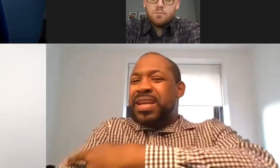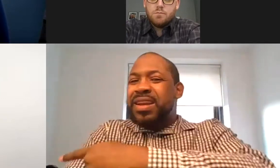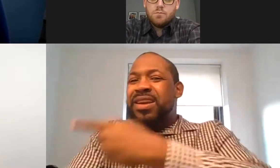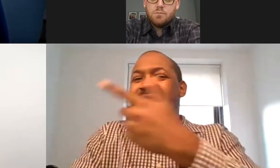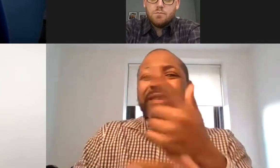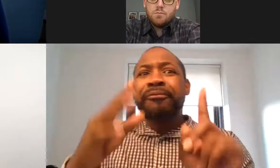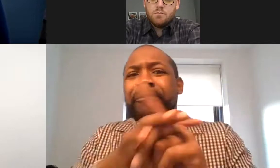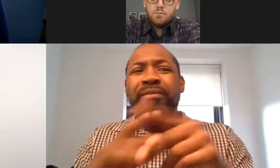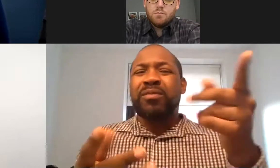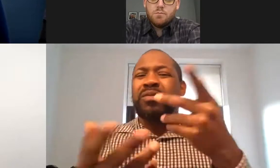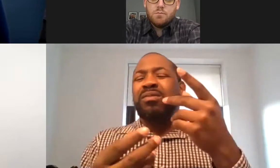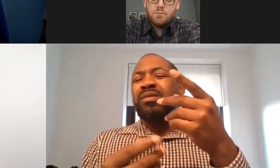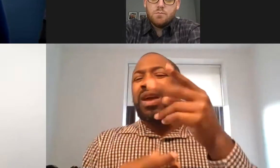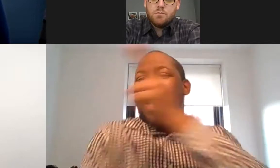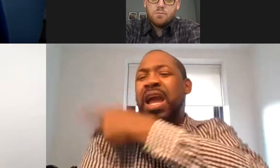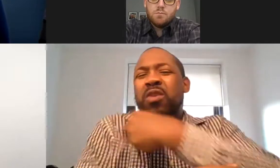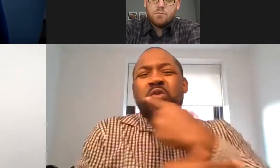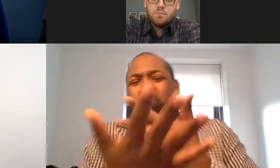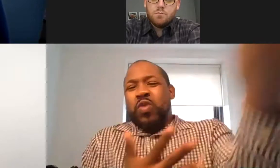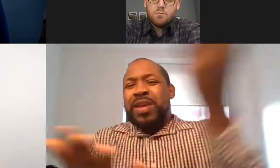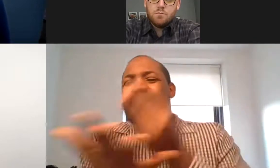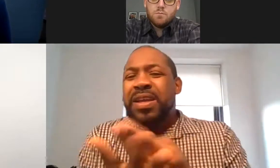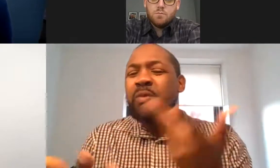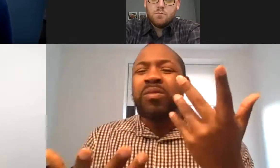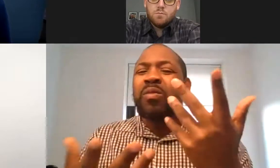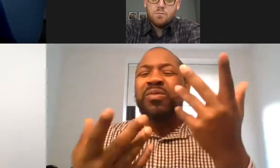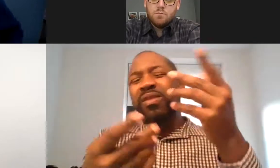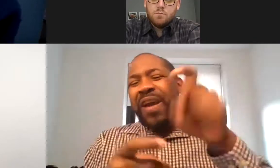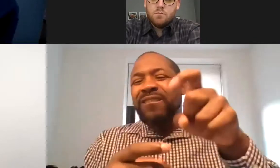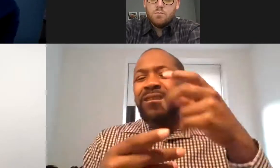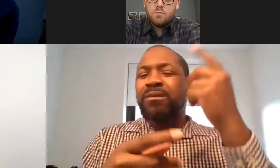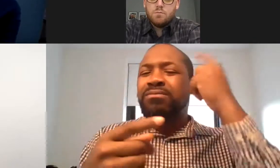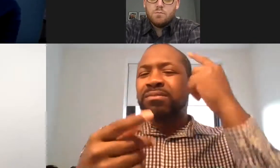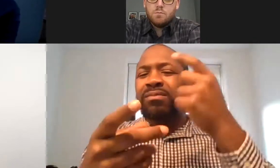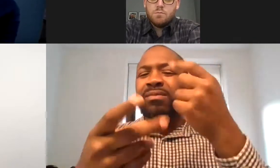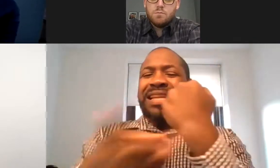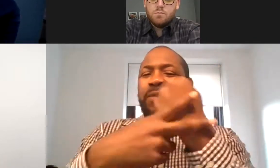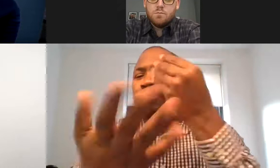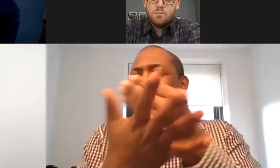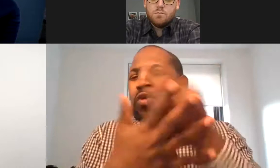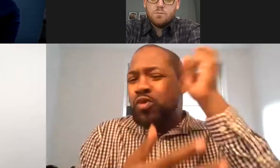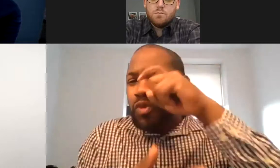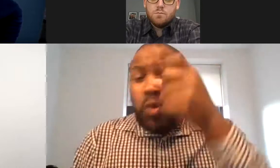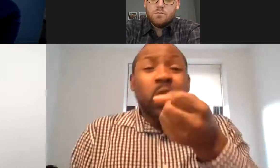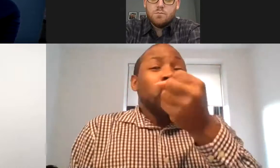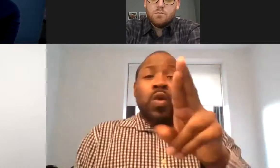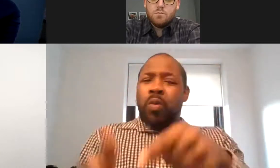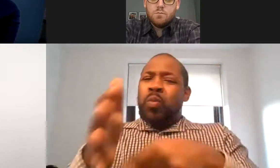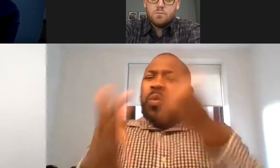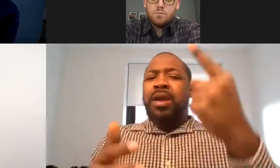that's not going to be very good. So what we want to do, basically, that's the pushback that the hospitals are giving us. They're saying that the turnout is too low, and